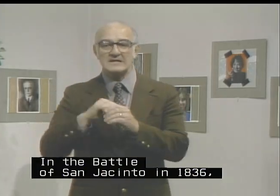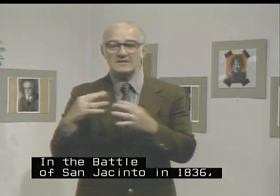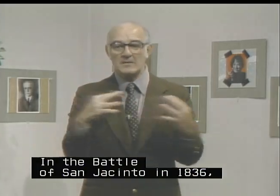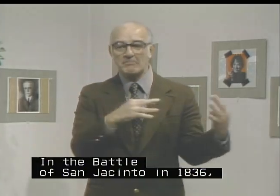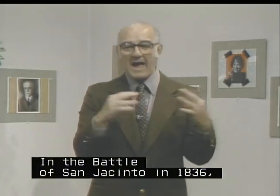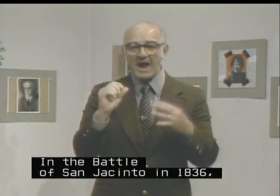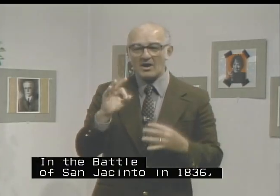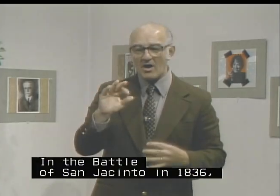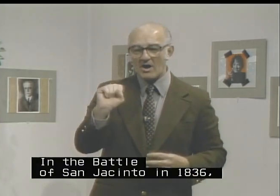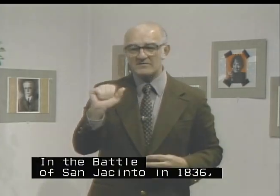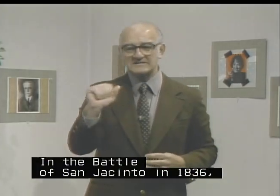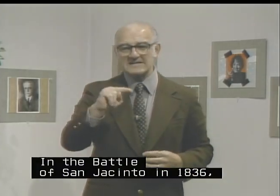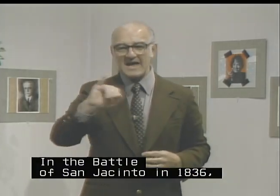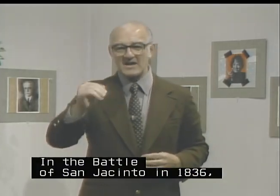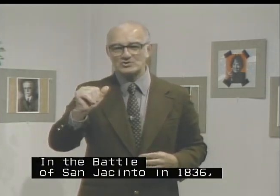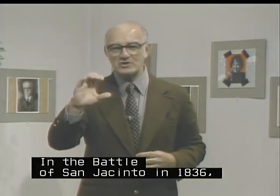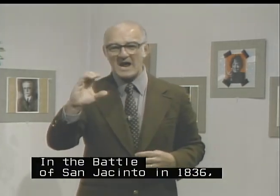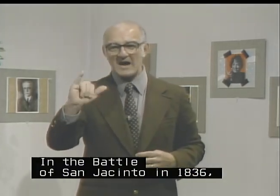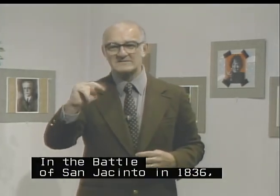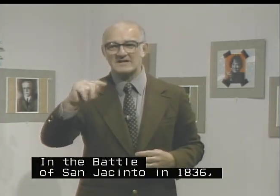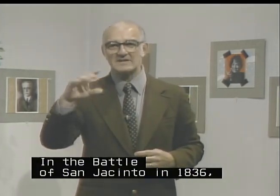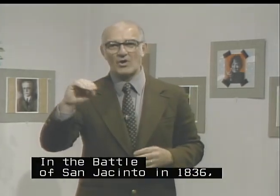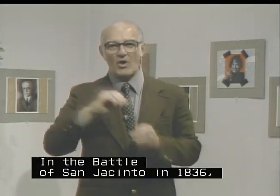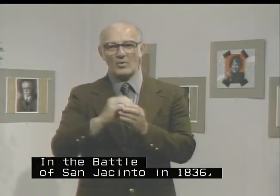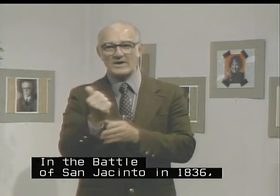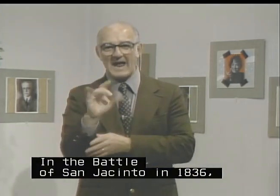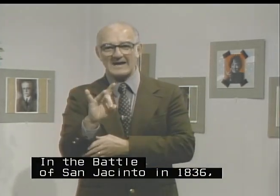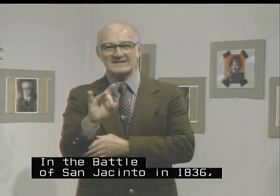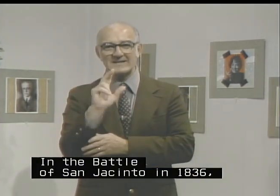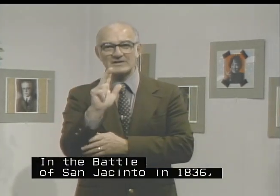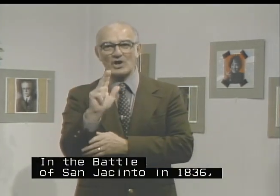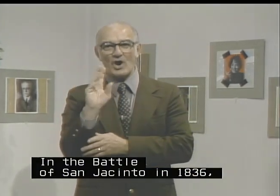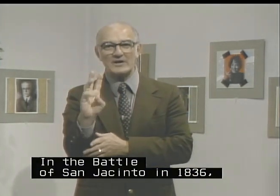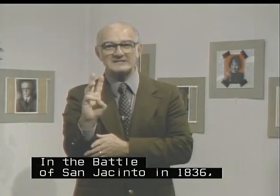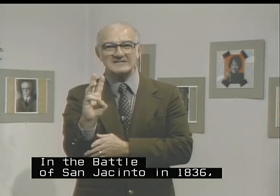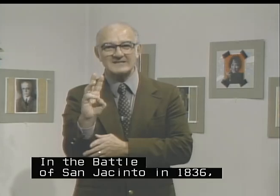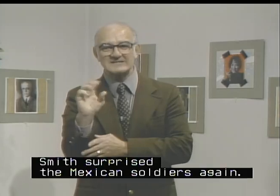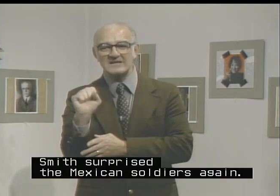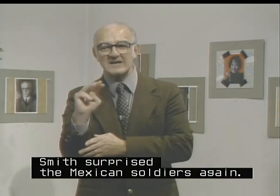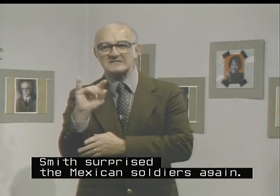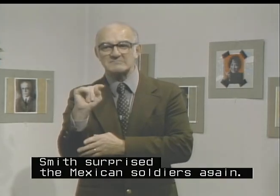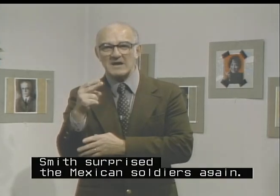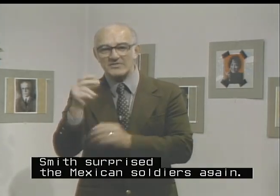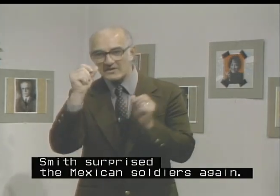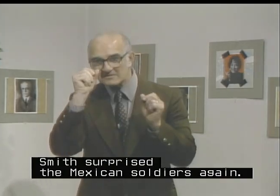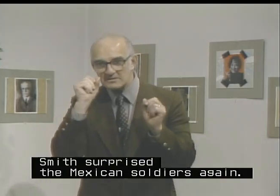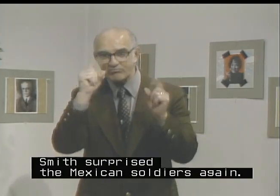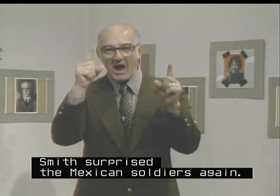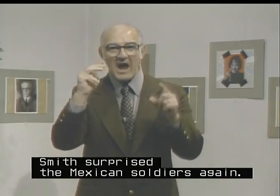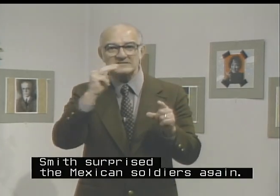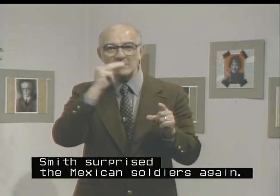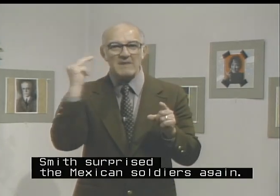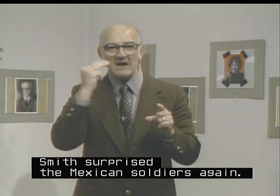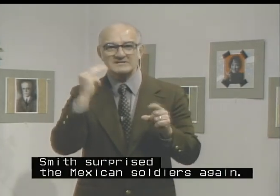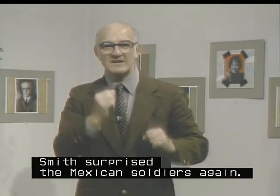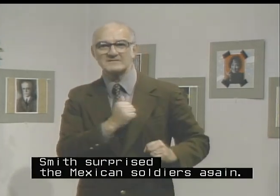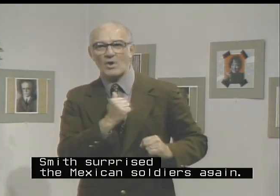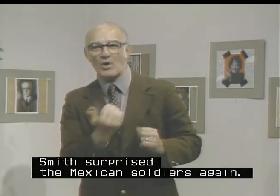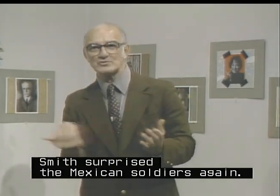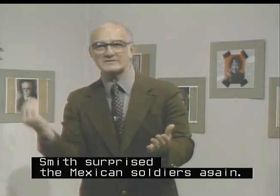the Battle of San Jacinto in 1836, Smith surprised the Mexican soldiers